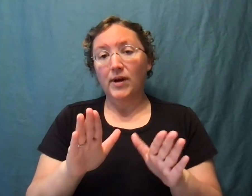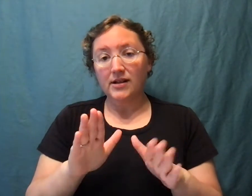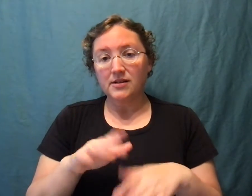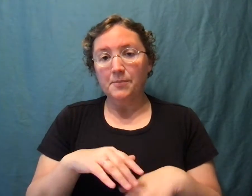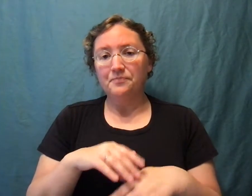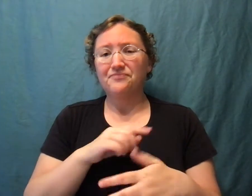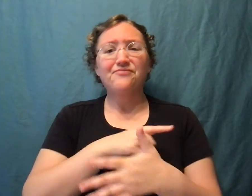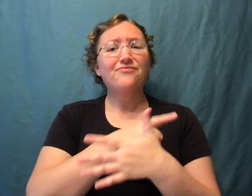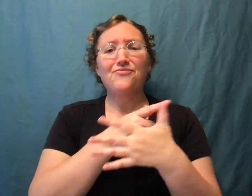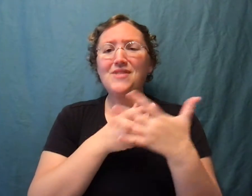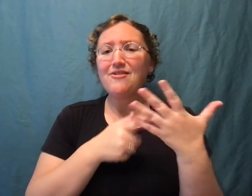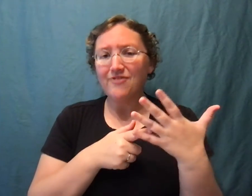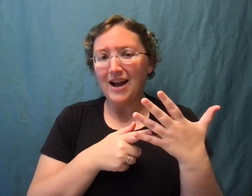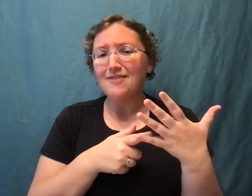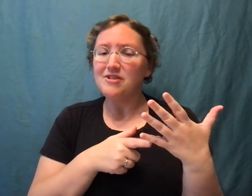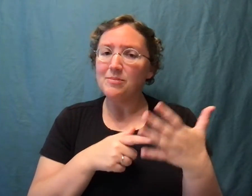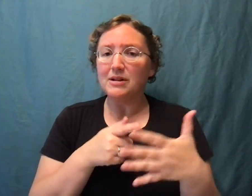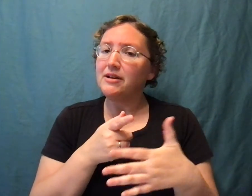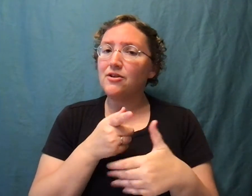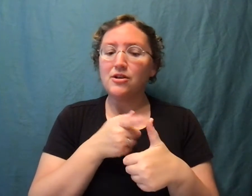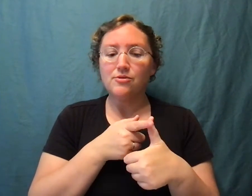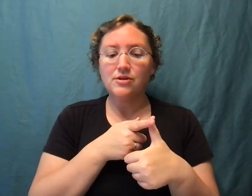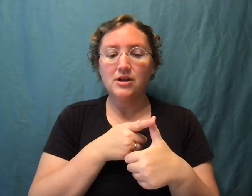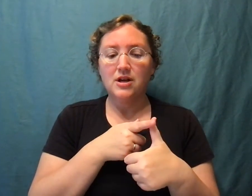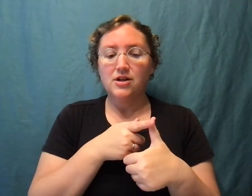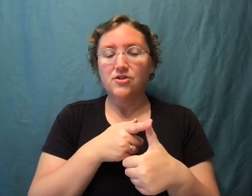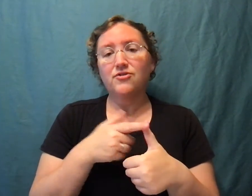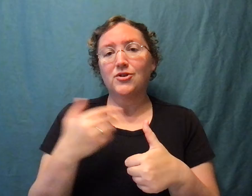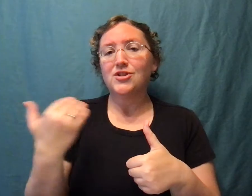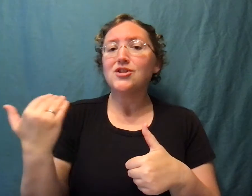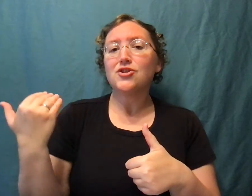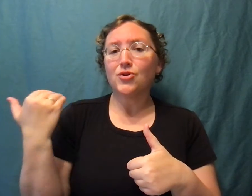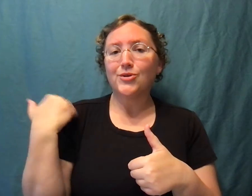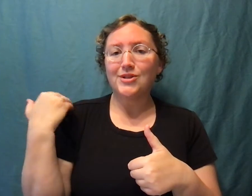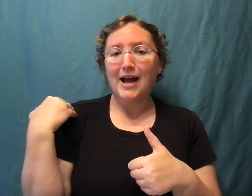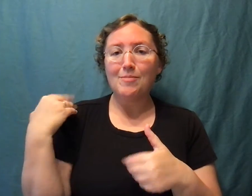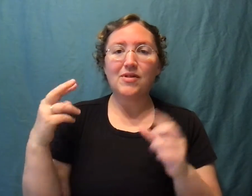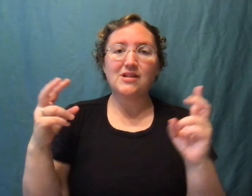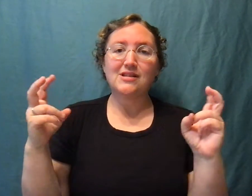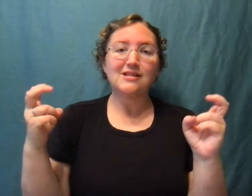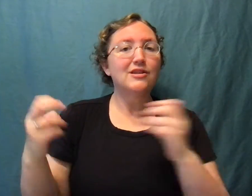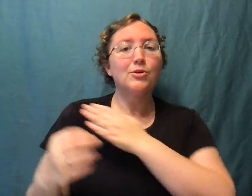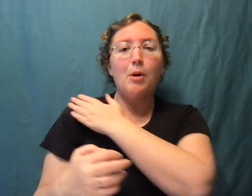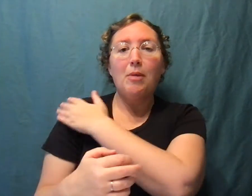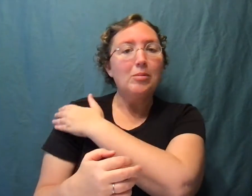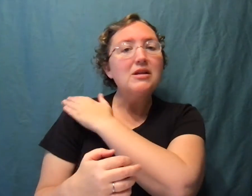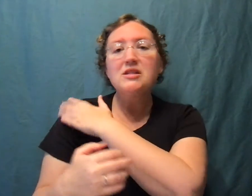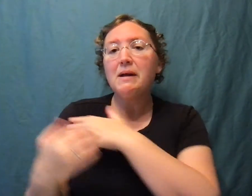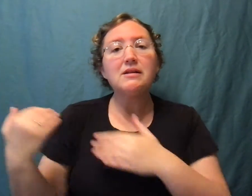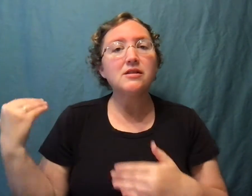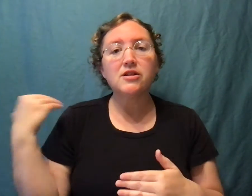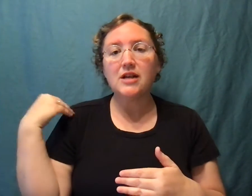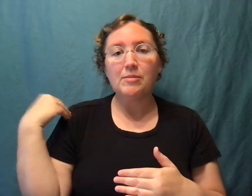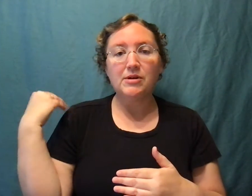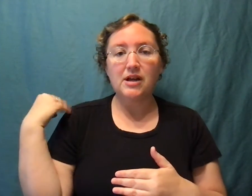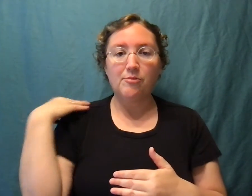ways. 5 typically are used. So the first is a shoulder tap. This is considered public space to tap a deaf